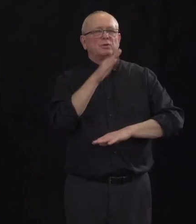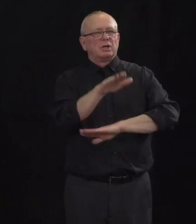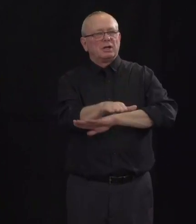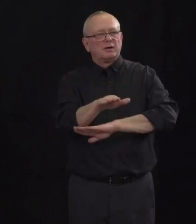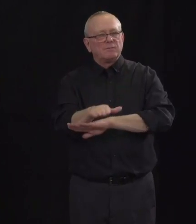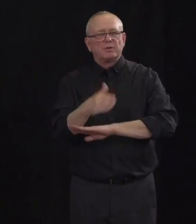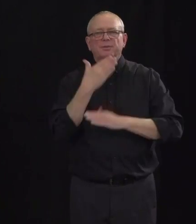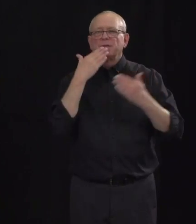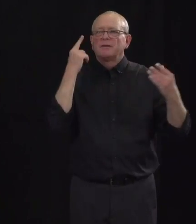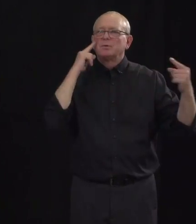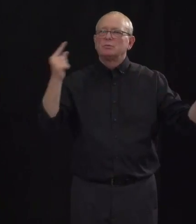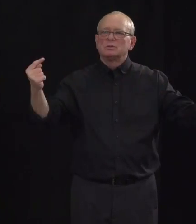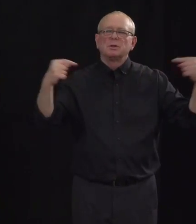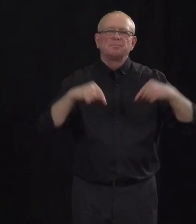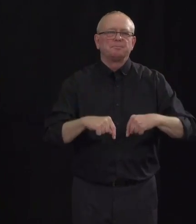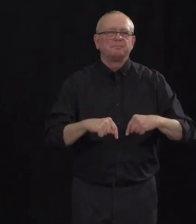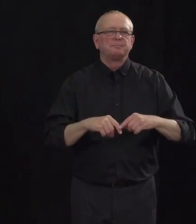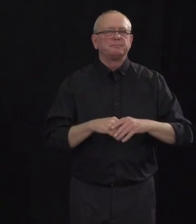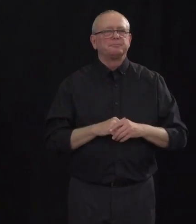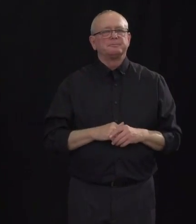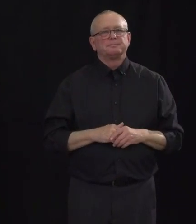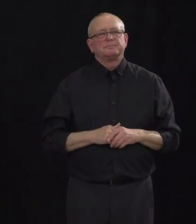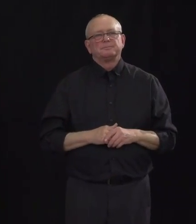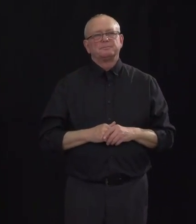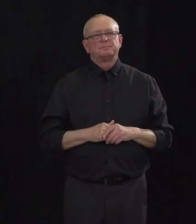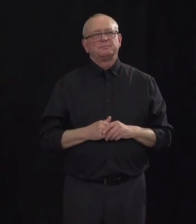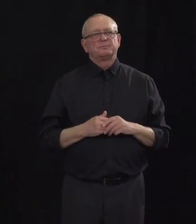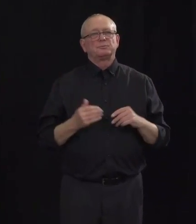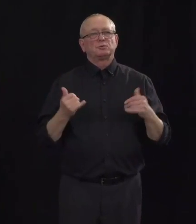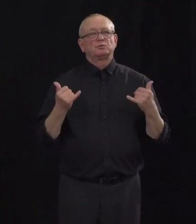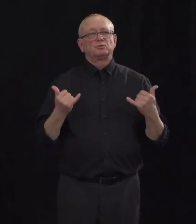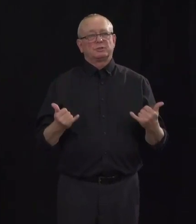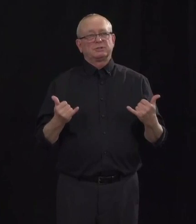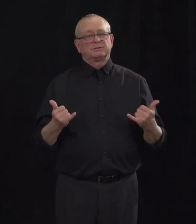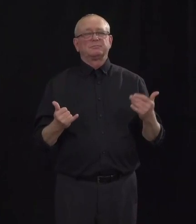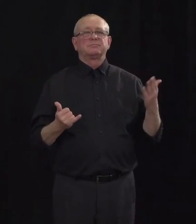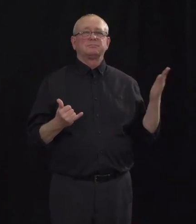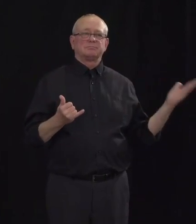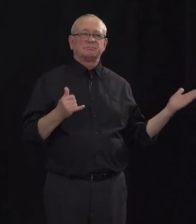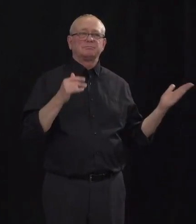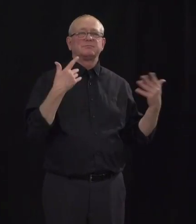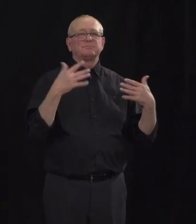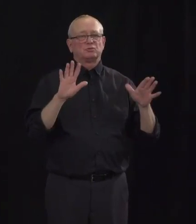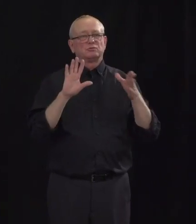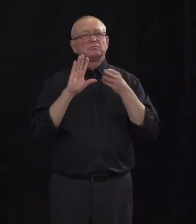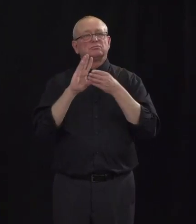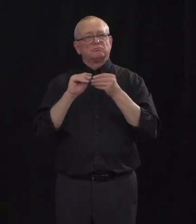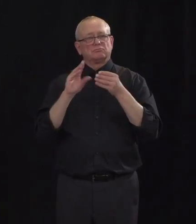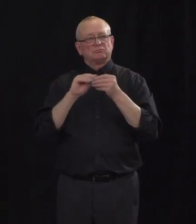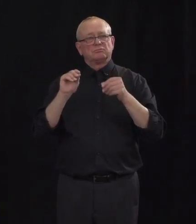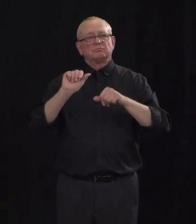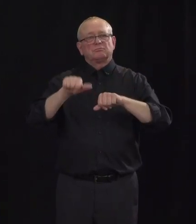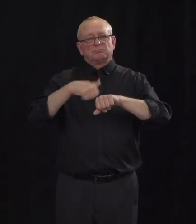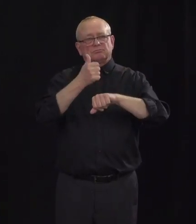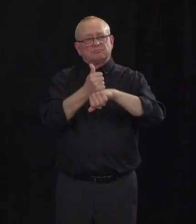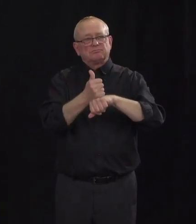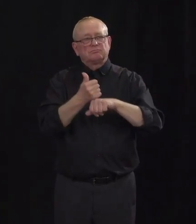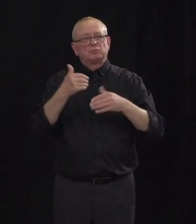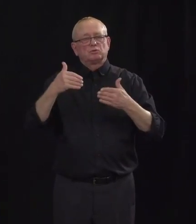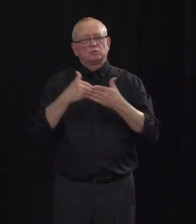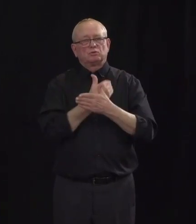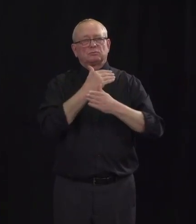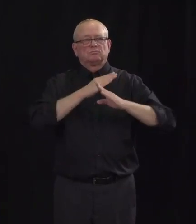coming. Today, as you have heard, we are announcing new measures to slow the spread of